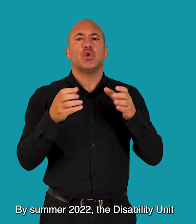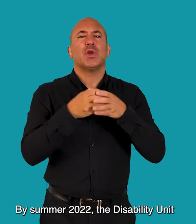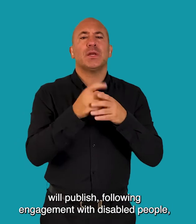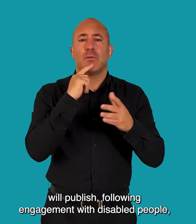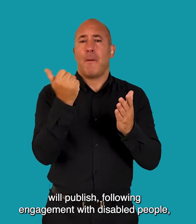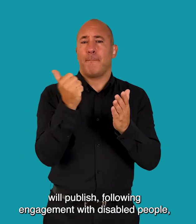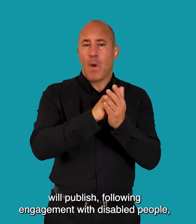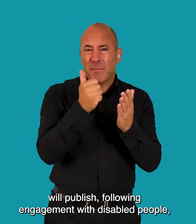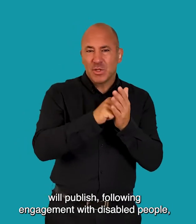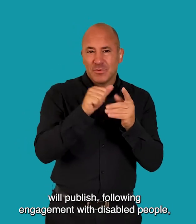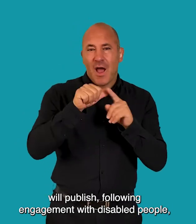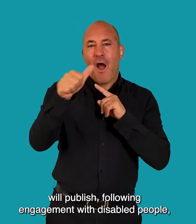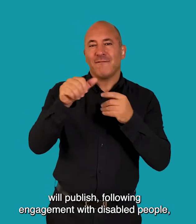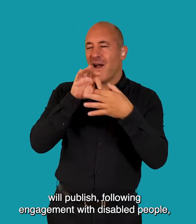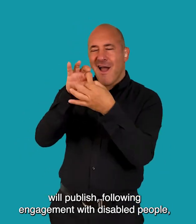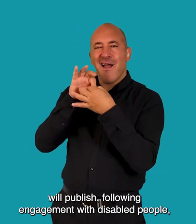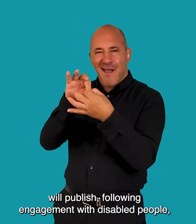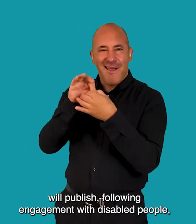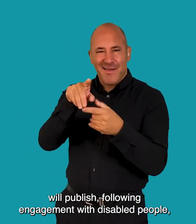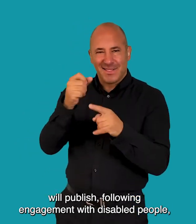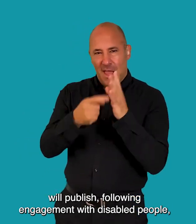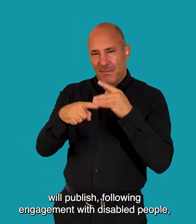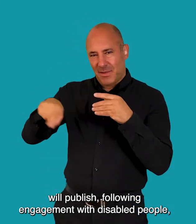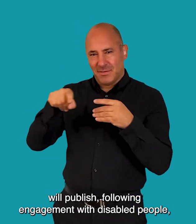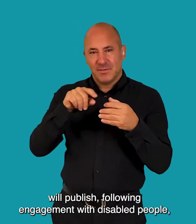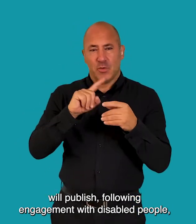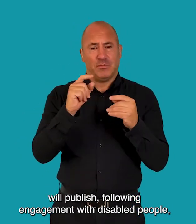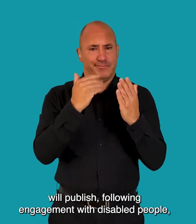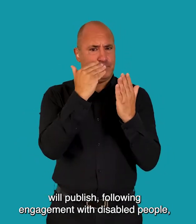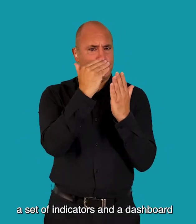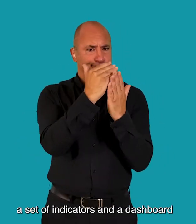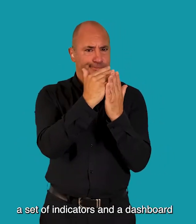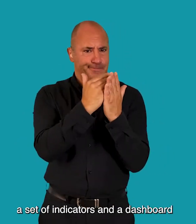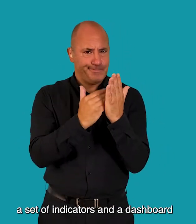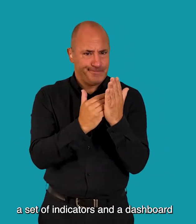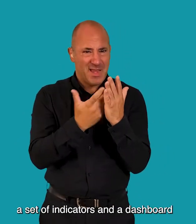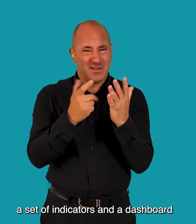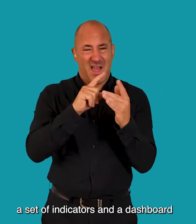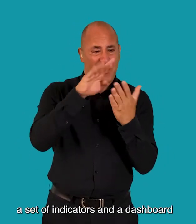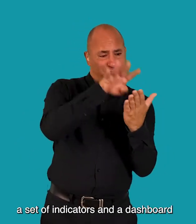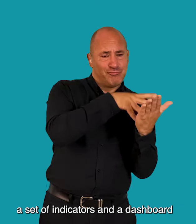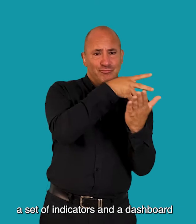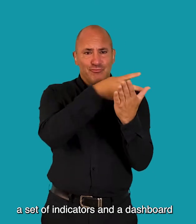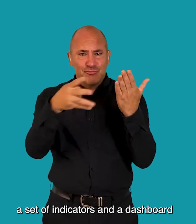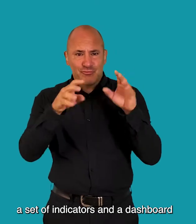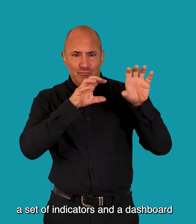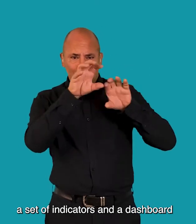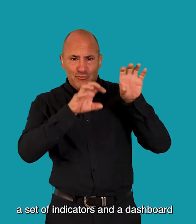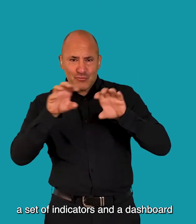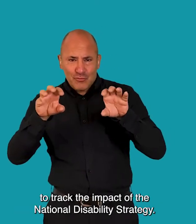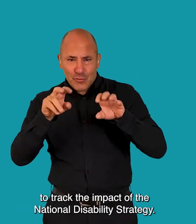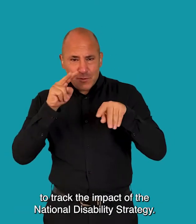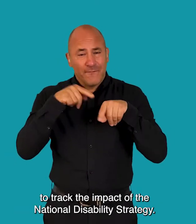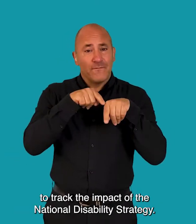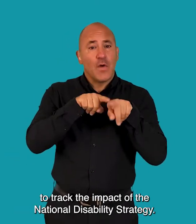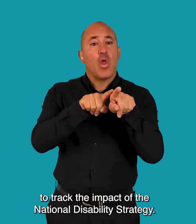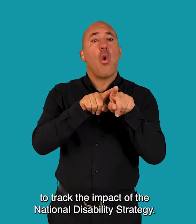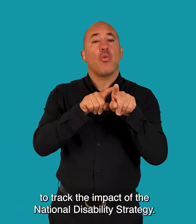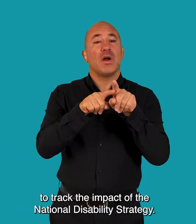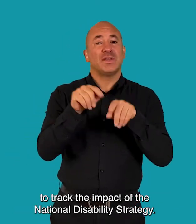will publish, following engagement with disabled people, a set of indicators and a dashboard to track the impact of the